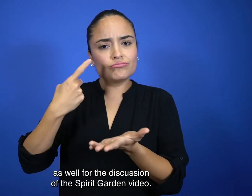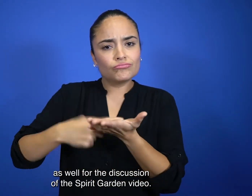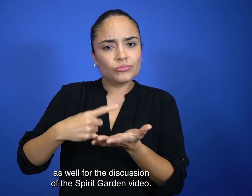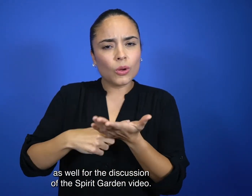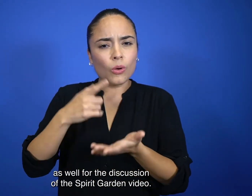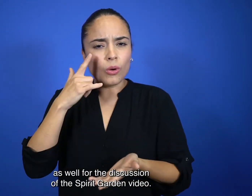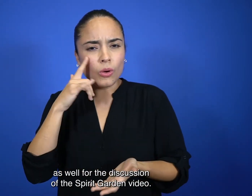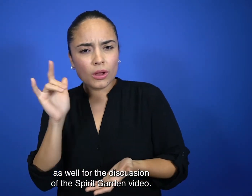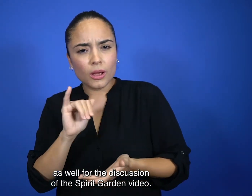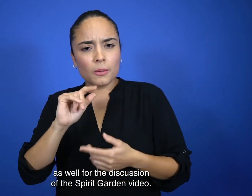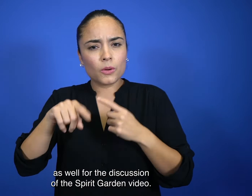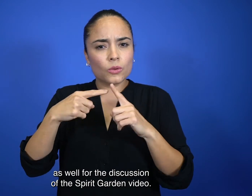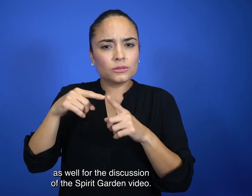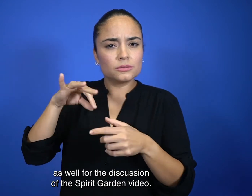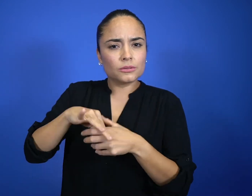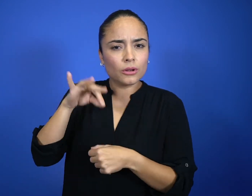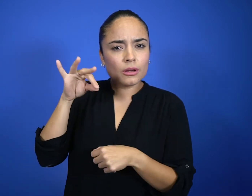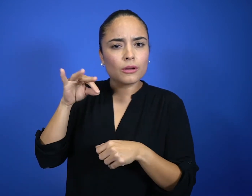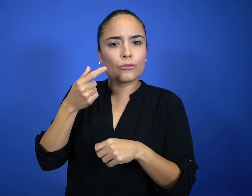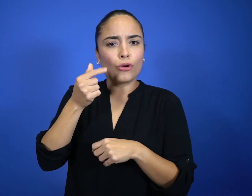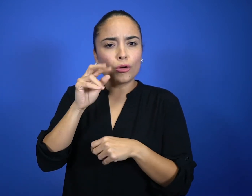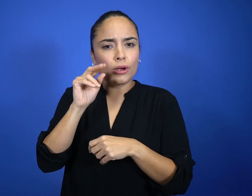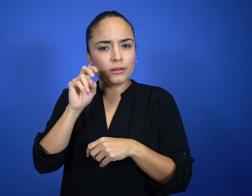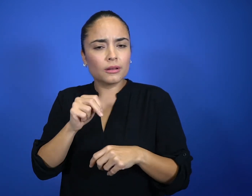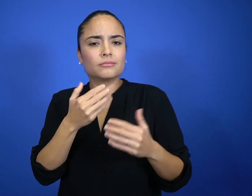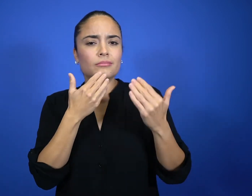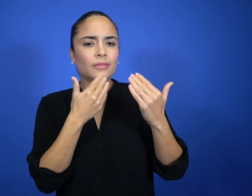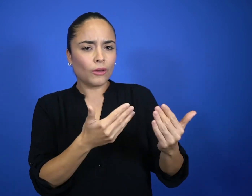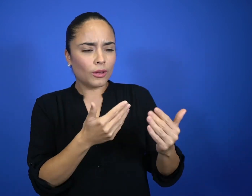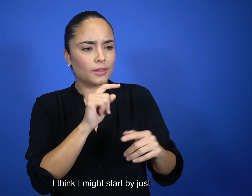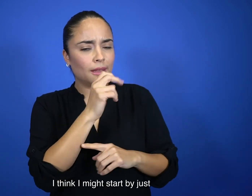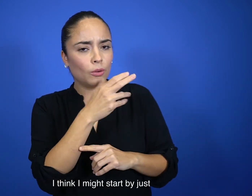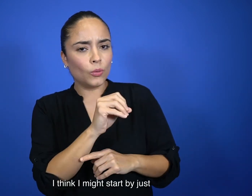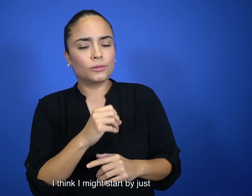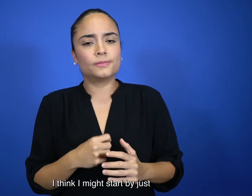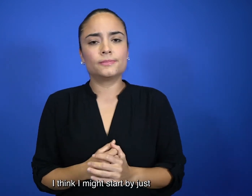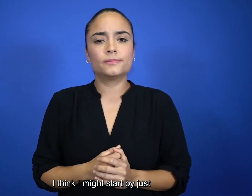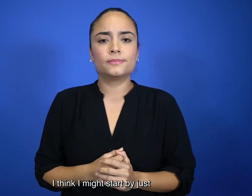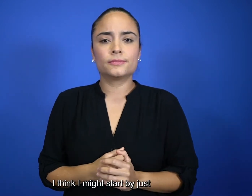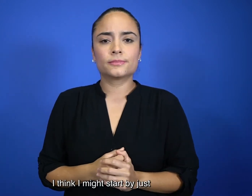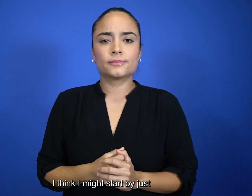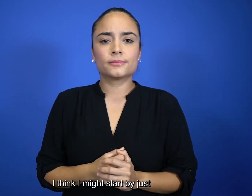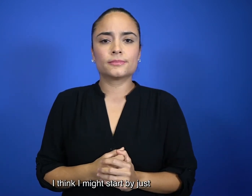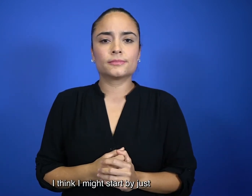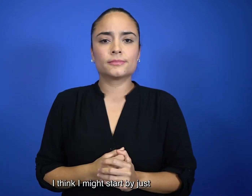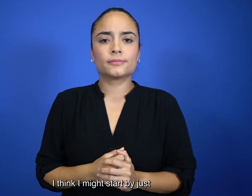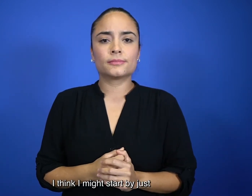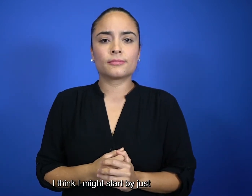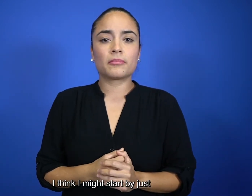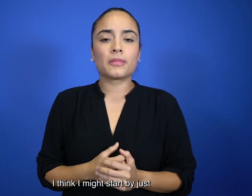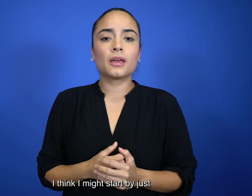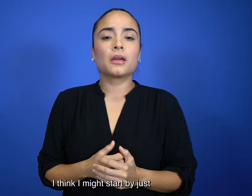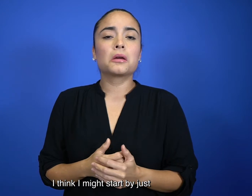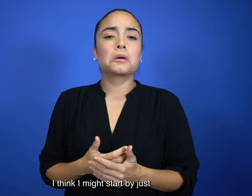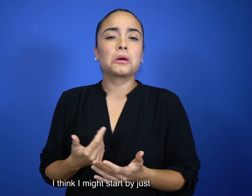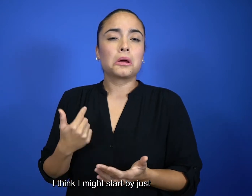of the Spirit Garden, Theo. Mm-hmm. I think I might start by